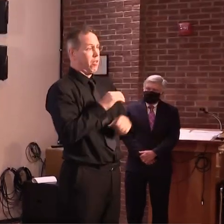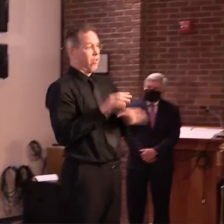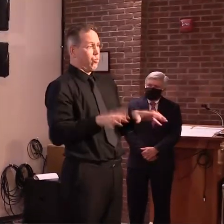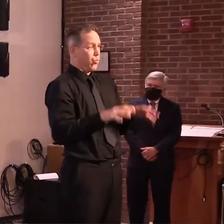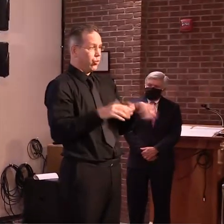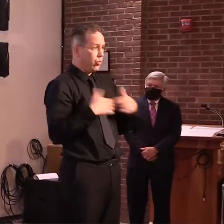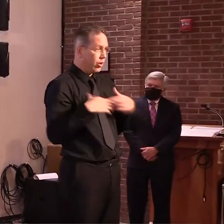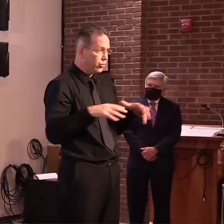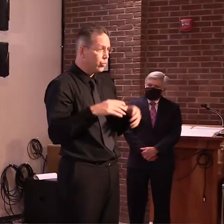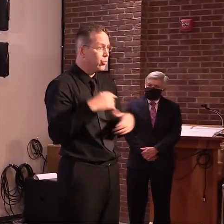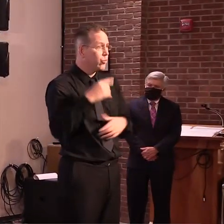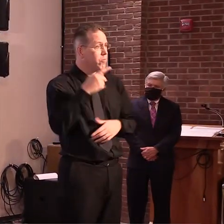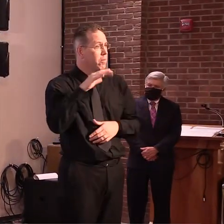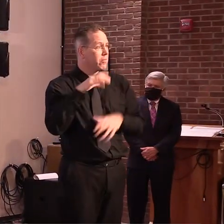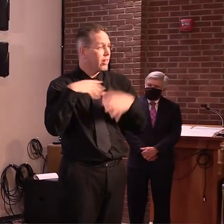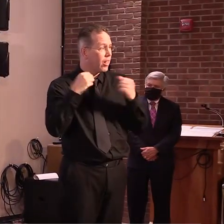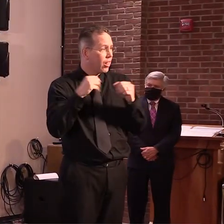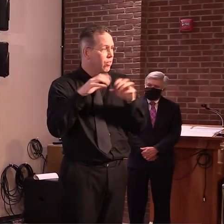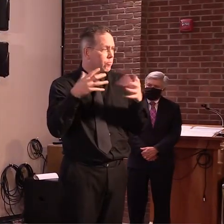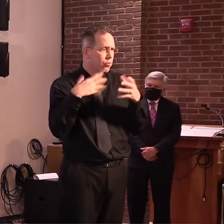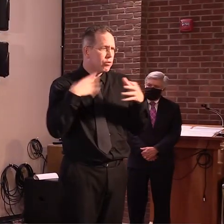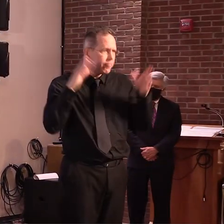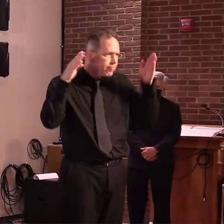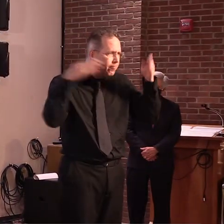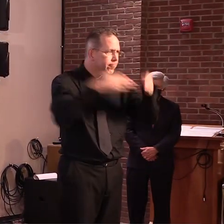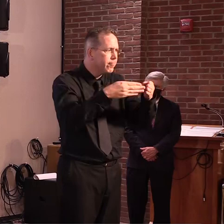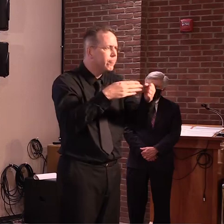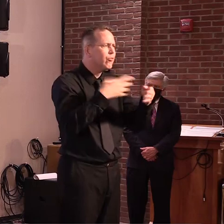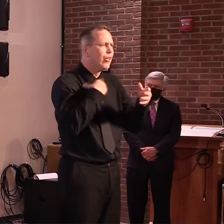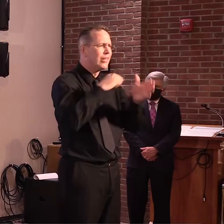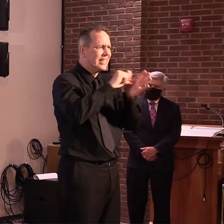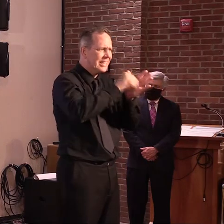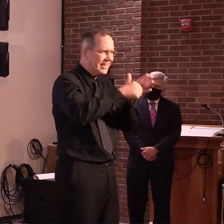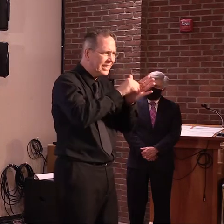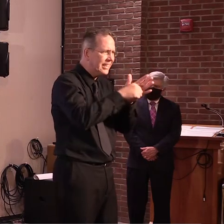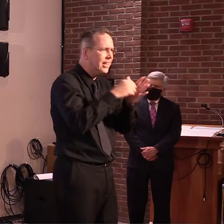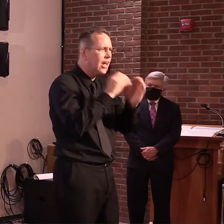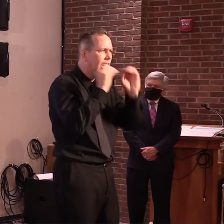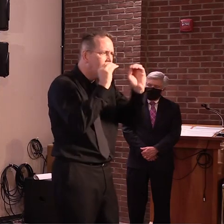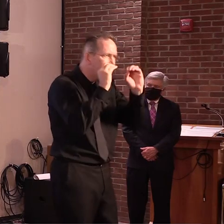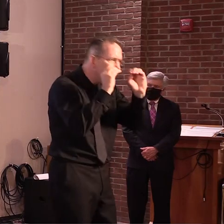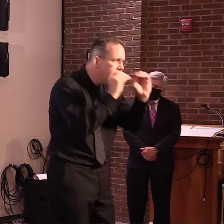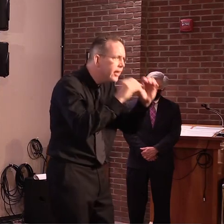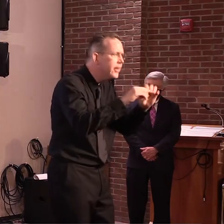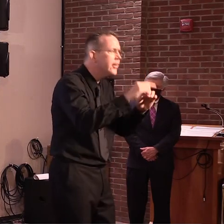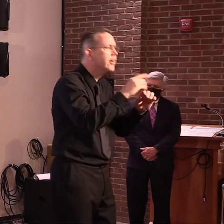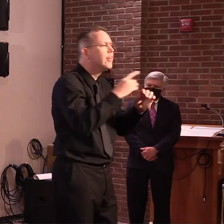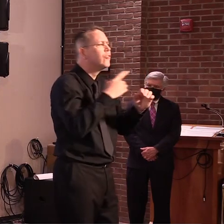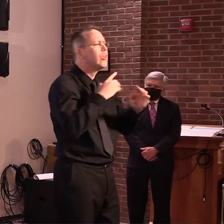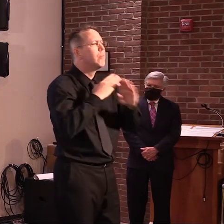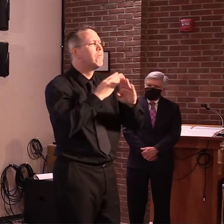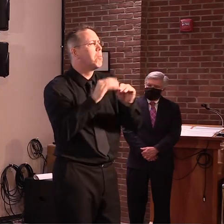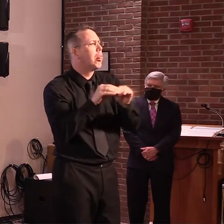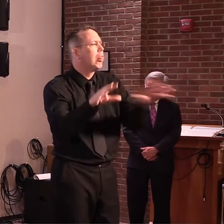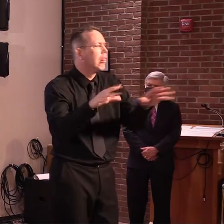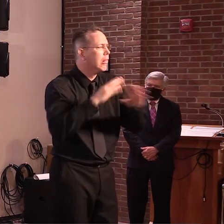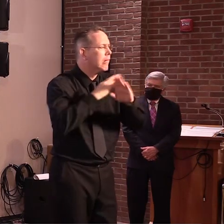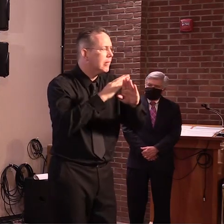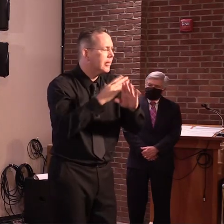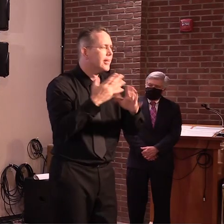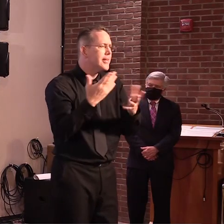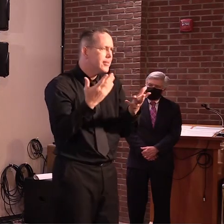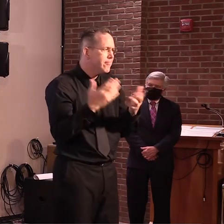prevention. So our belief is always we can never do enough, but we try our darndest to do that.